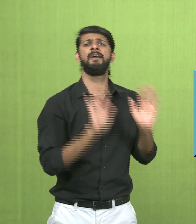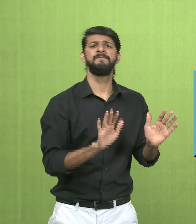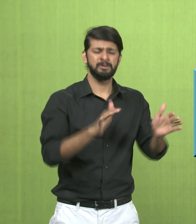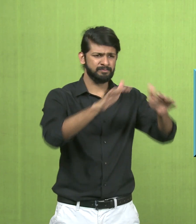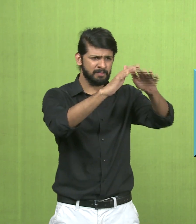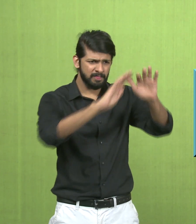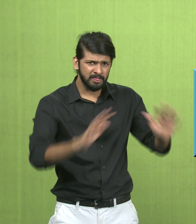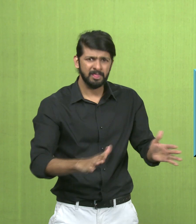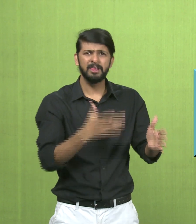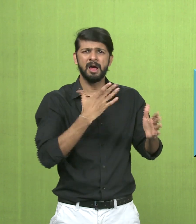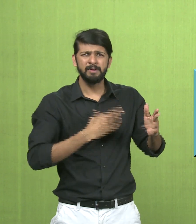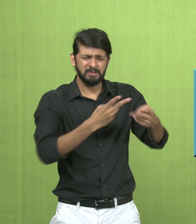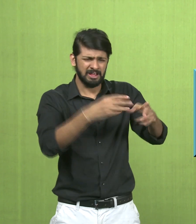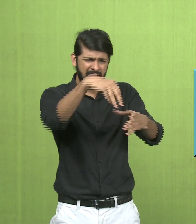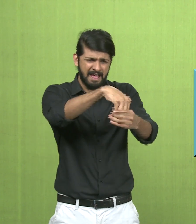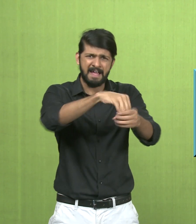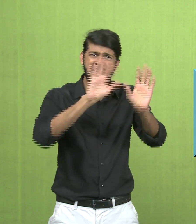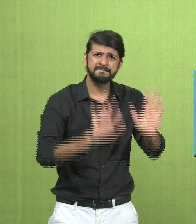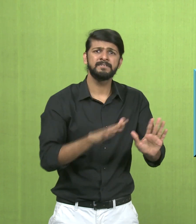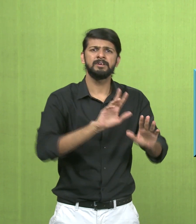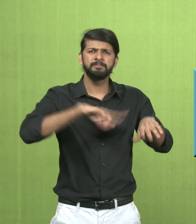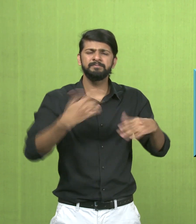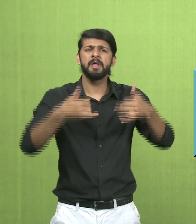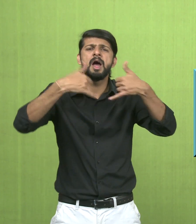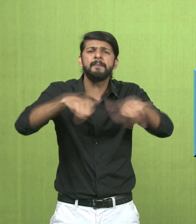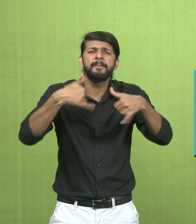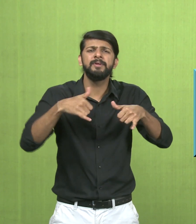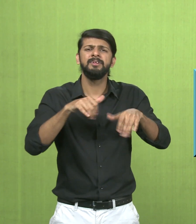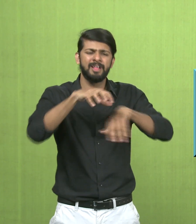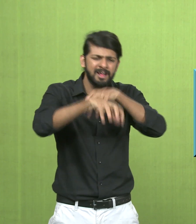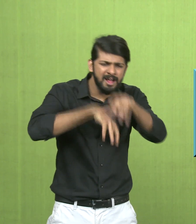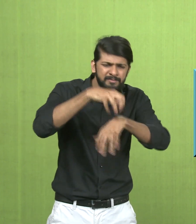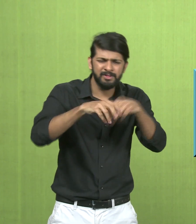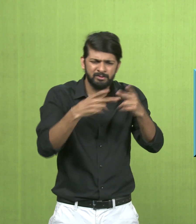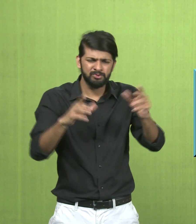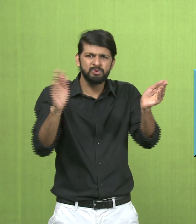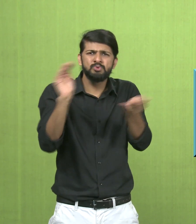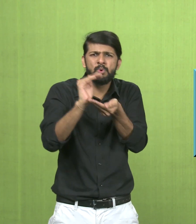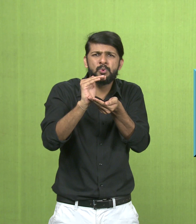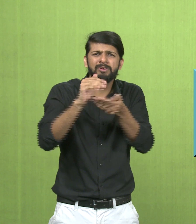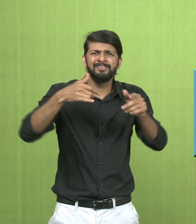and various kind of figures and figurines, even jewelry which was excavated at these